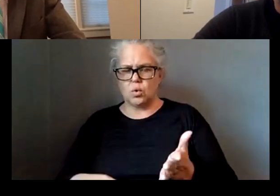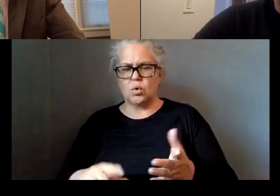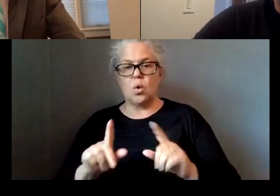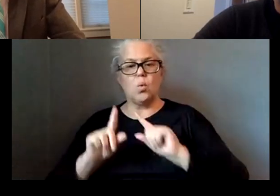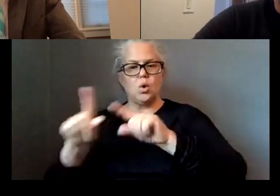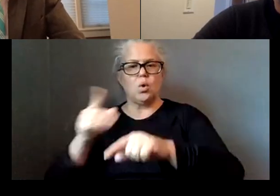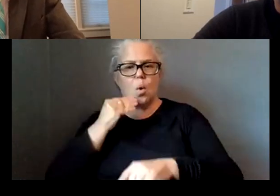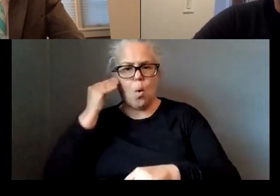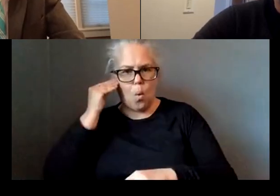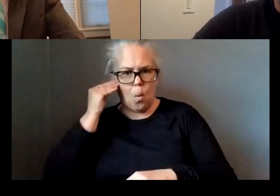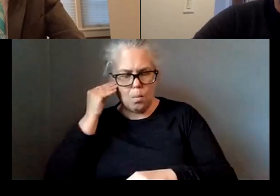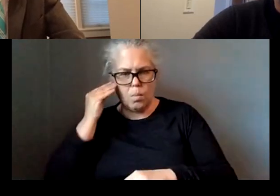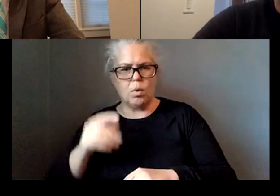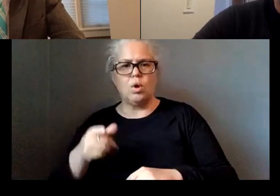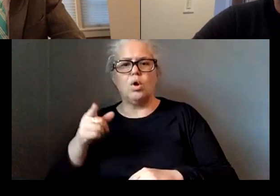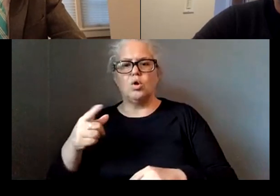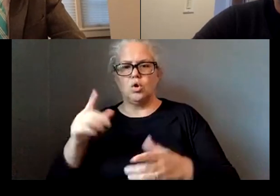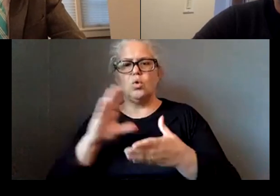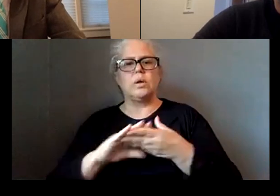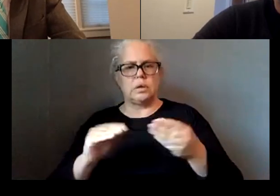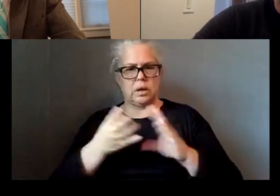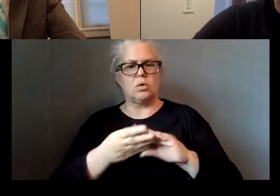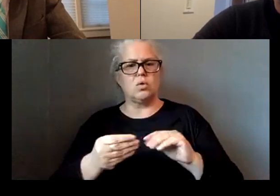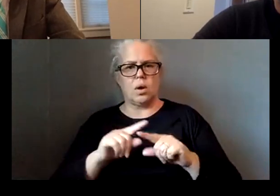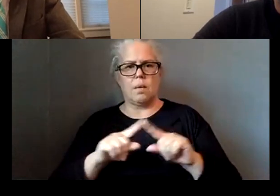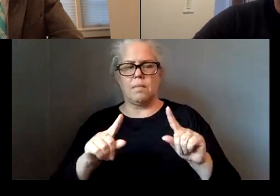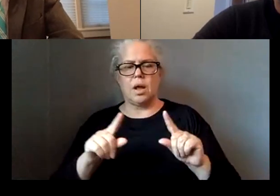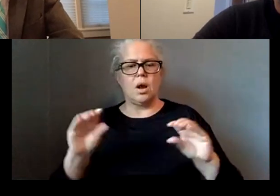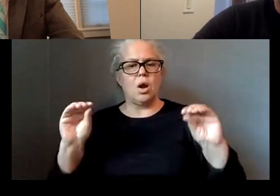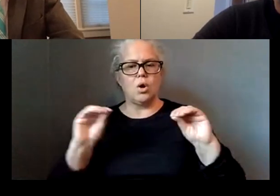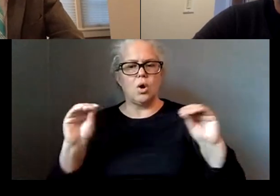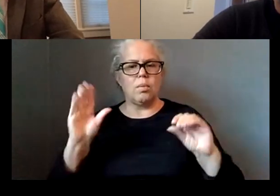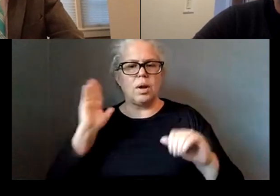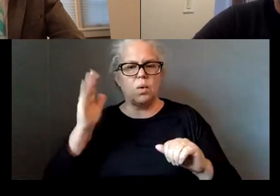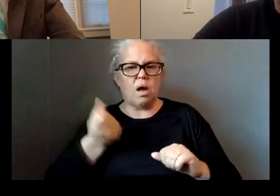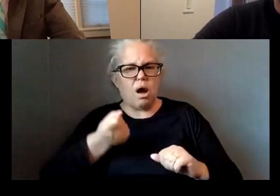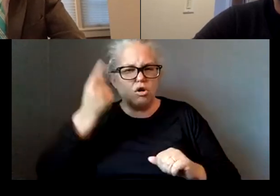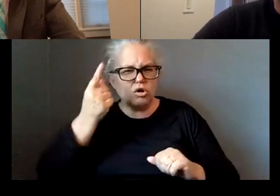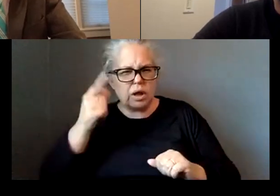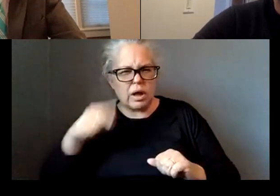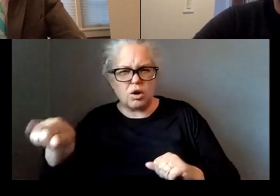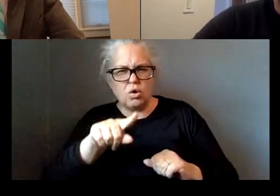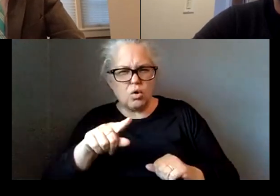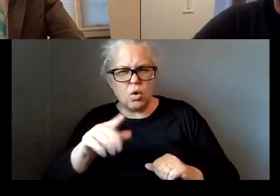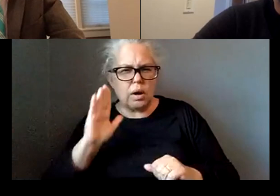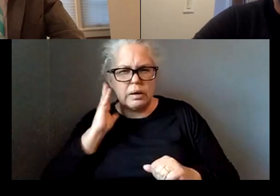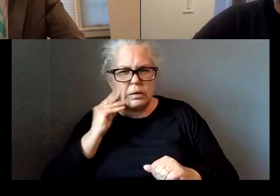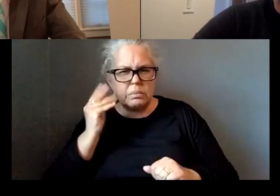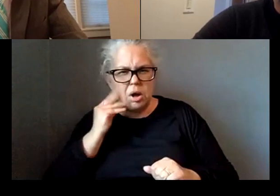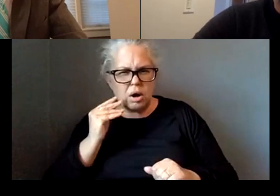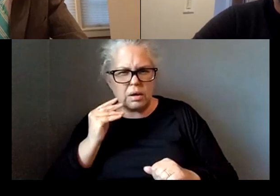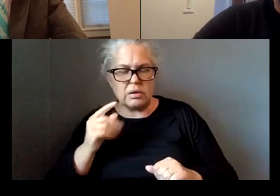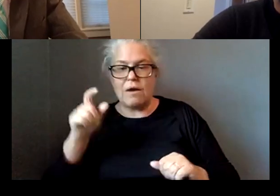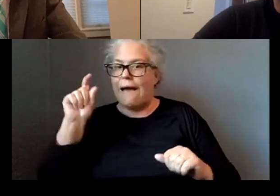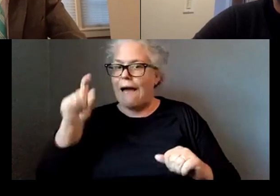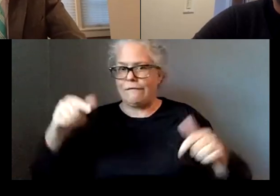home, you might tell stories about this, but no one will understand exactly what you have experienced because you have to be